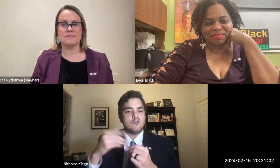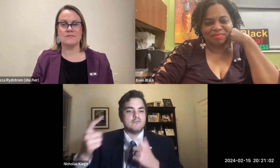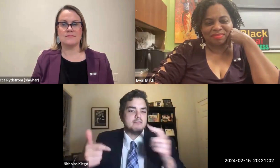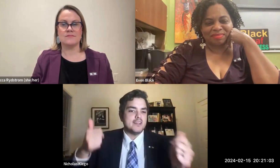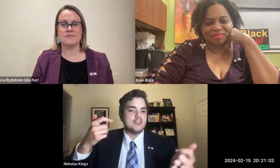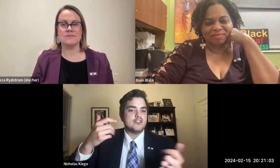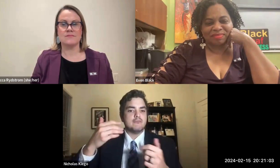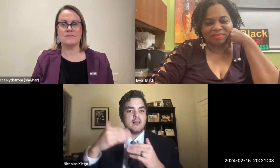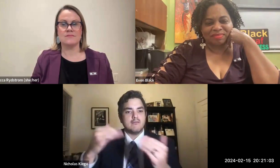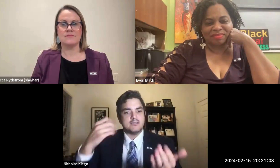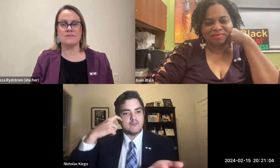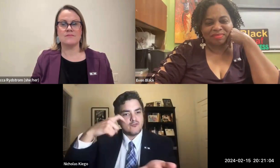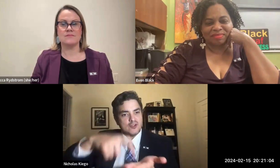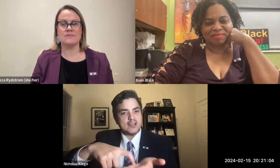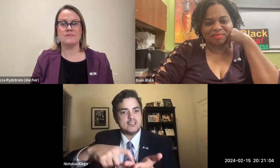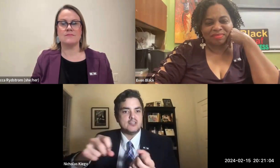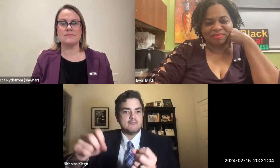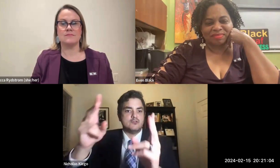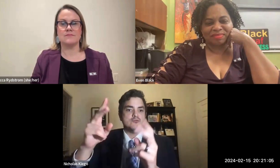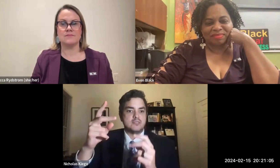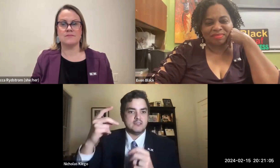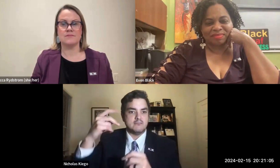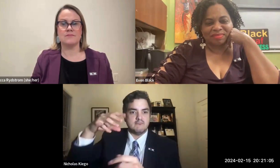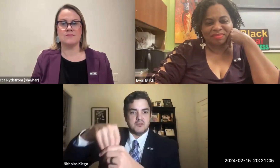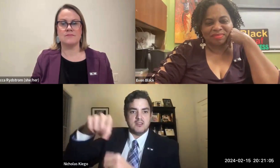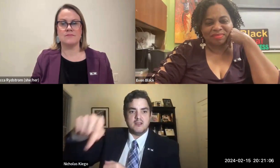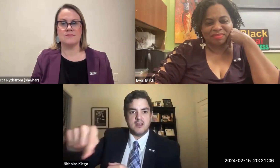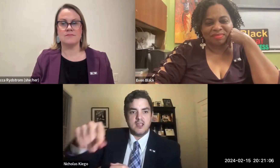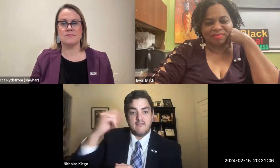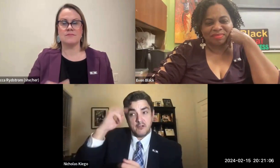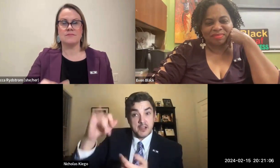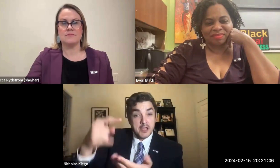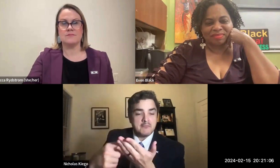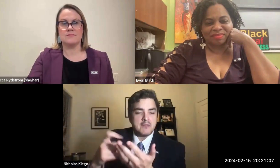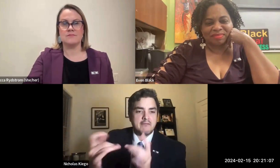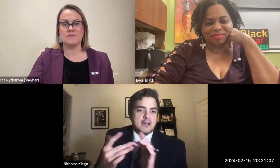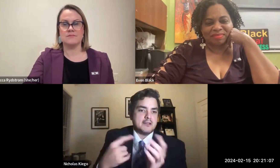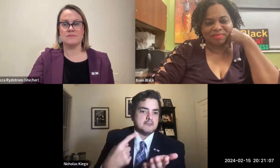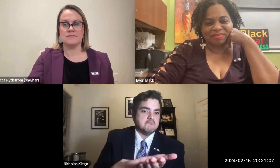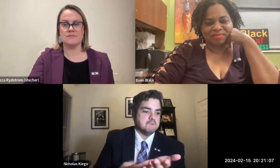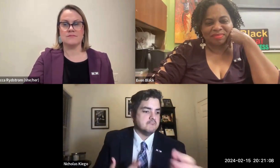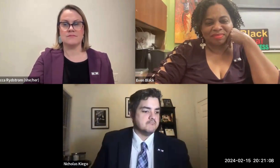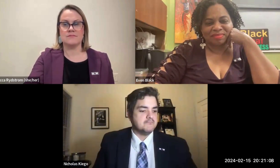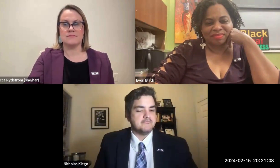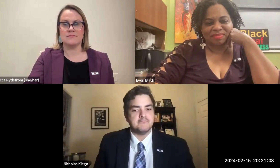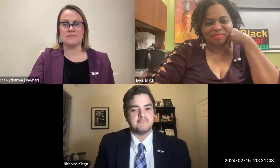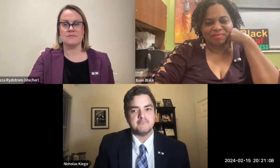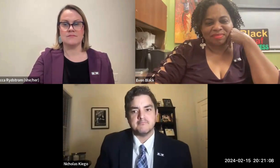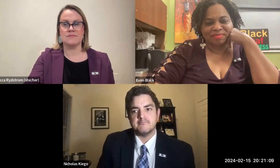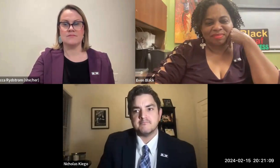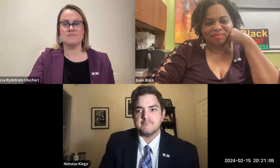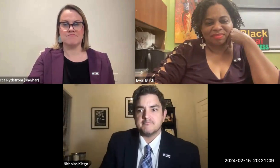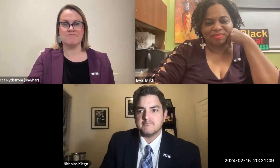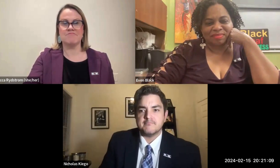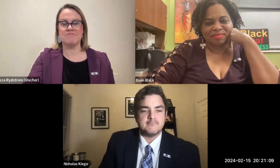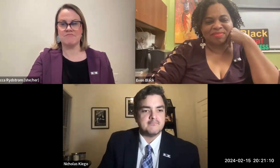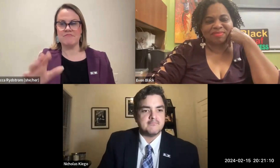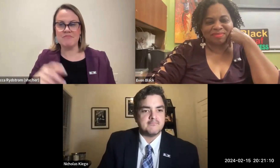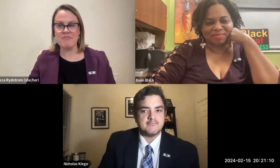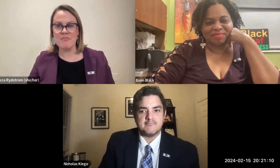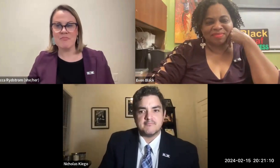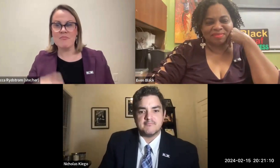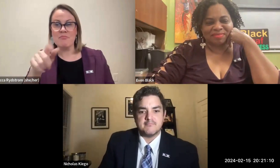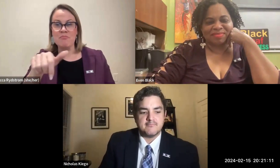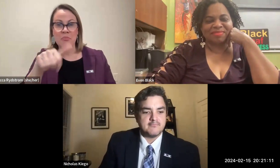$200,000, $500,000 and above, they will have a larger area of recognition within that area. So we're in discussion